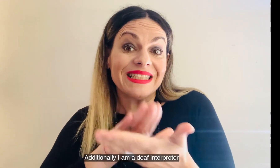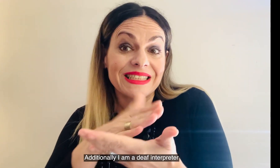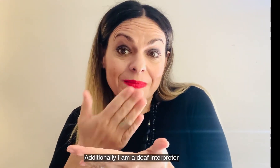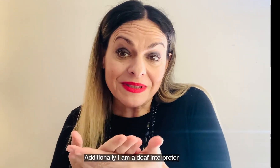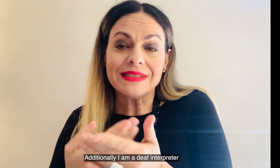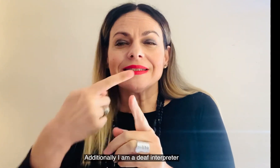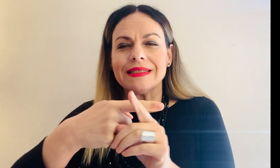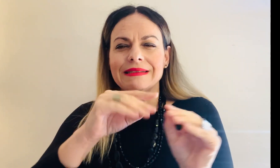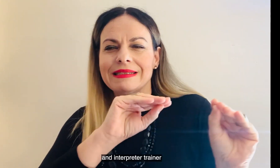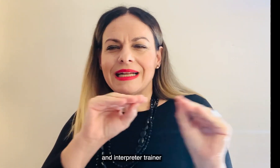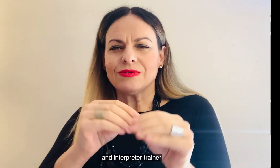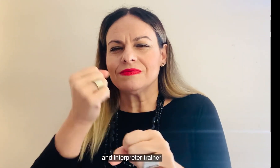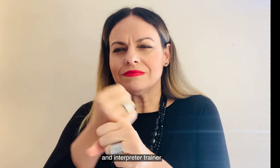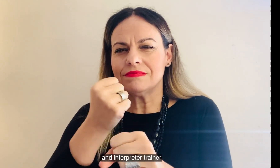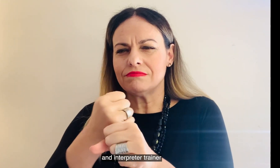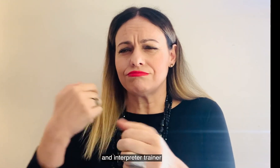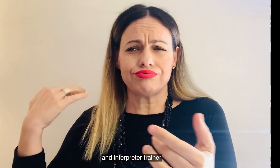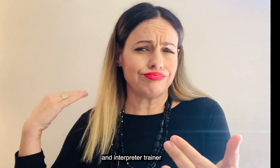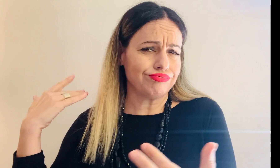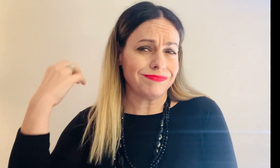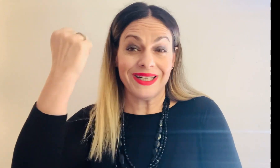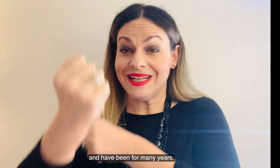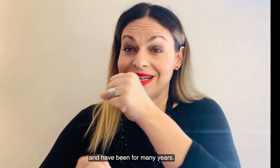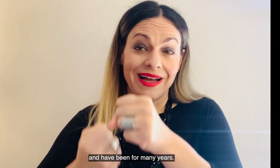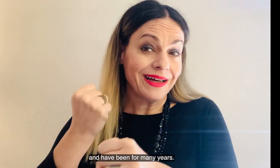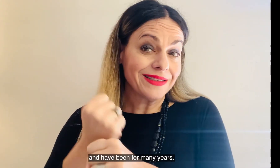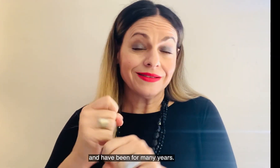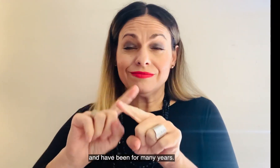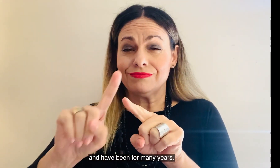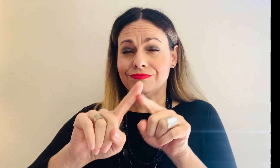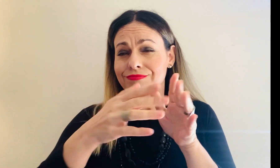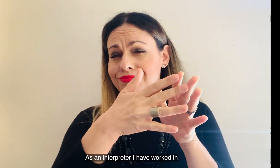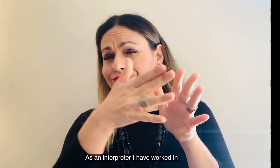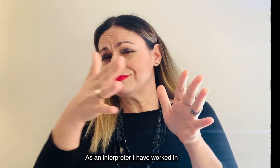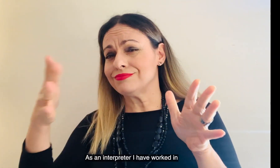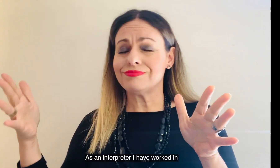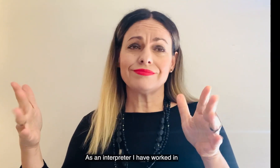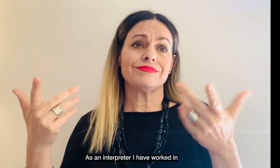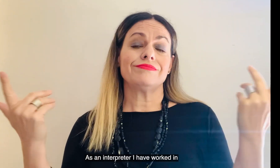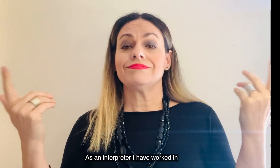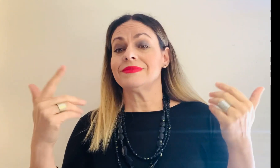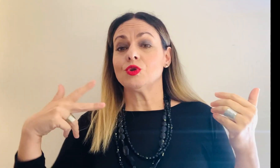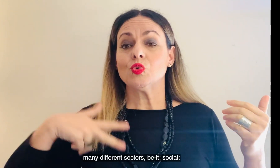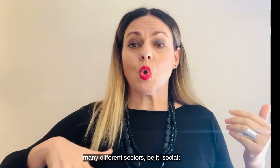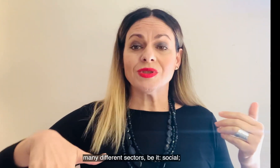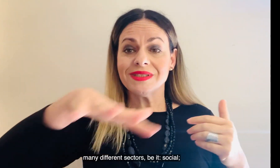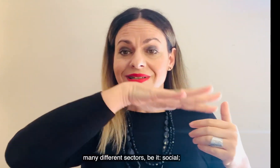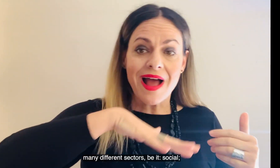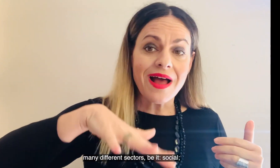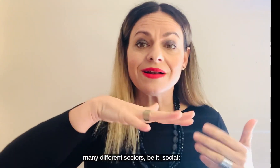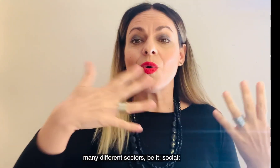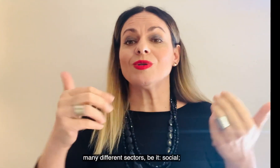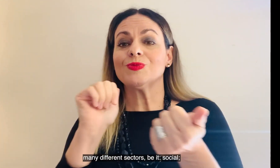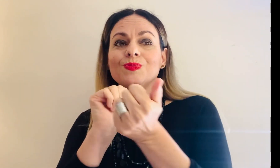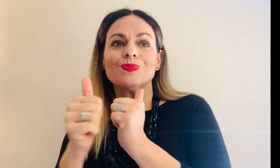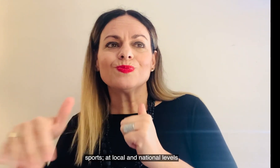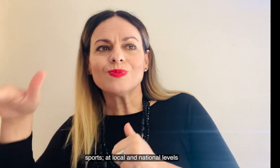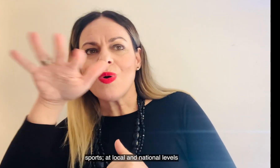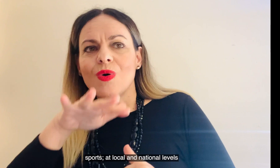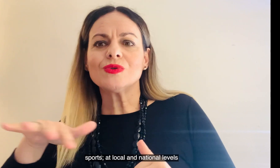Additionally, I am a deaf interpreter and interpreter trainer, and have been for many years. As an interpreter, I have worked in many different sectors, be it